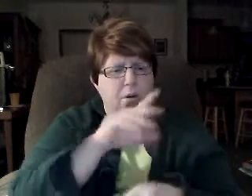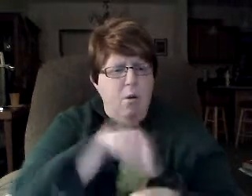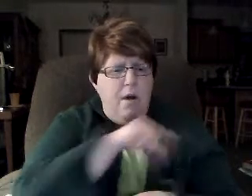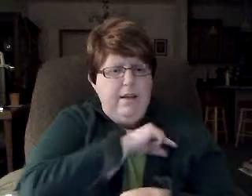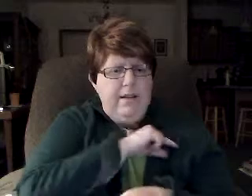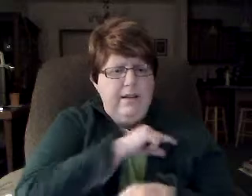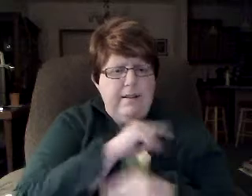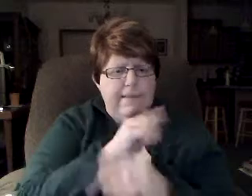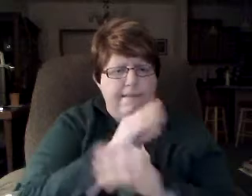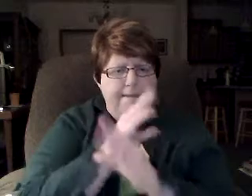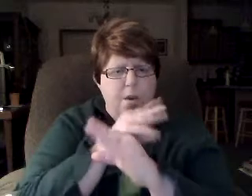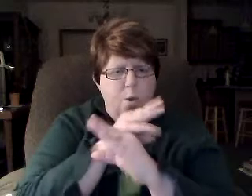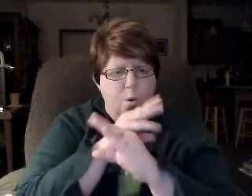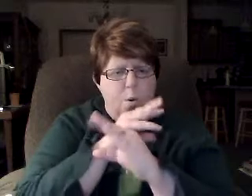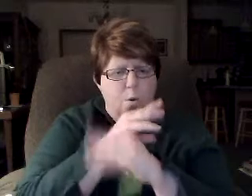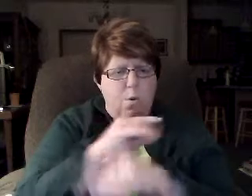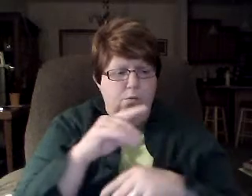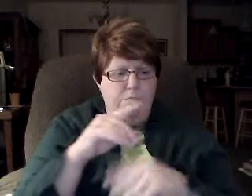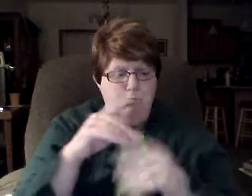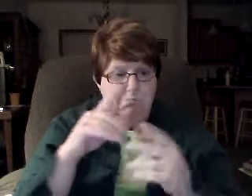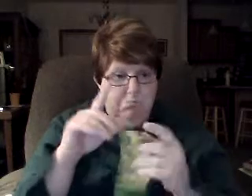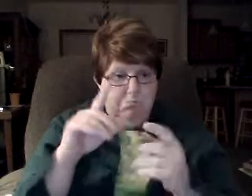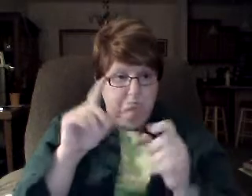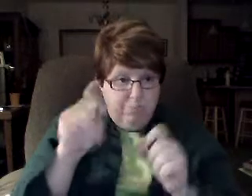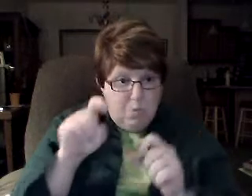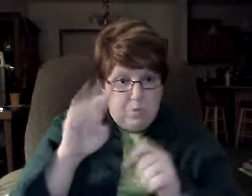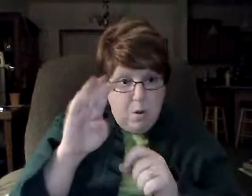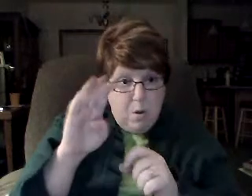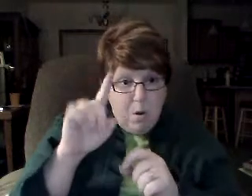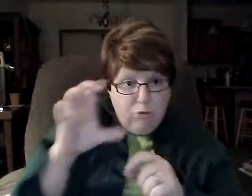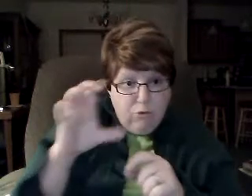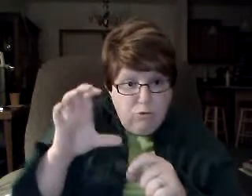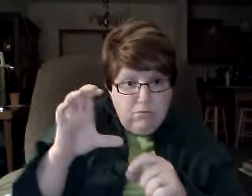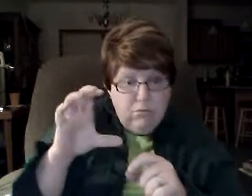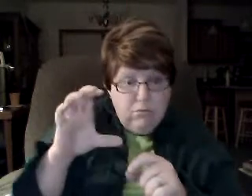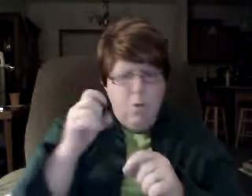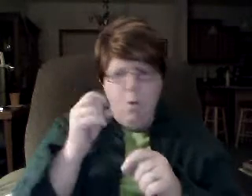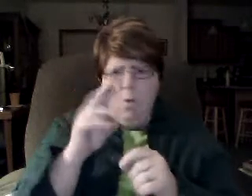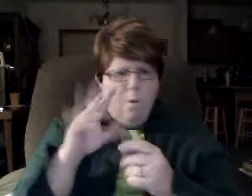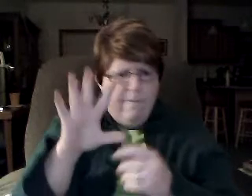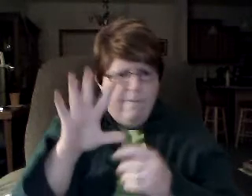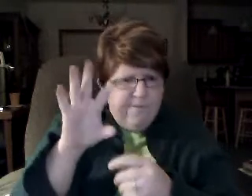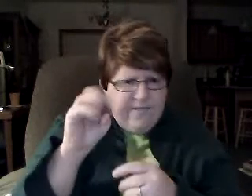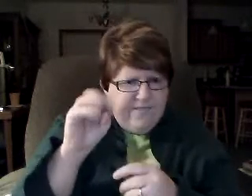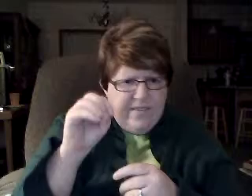Two men. Hand a hand. No jurors, no heel, no throw. Two men enter. What?